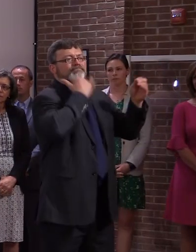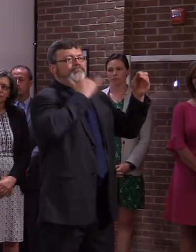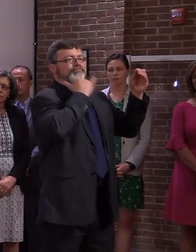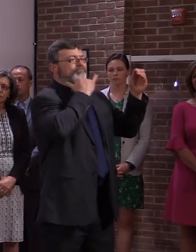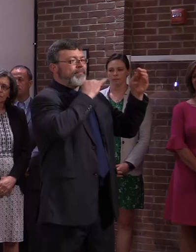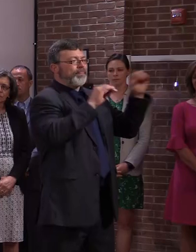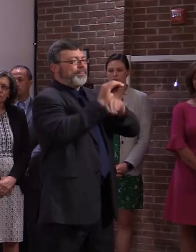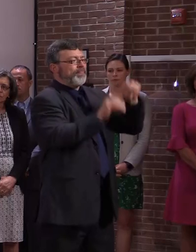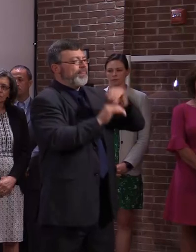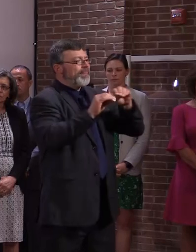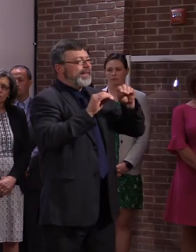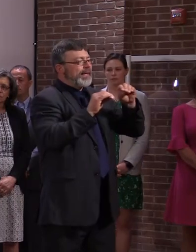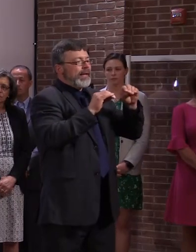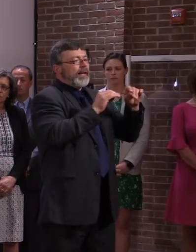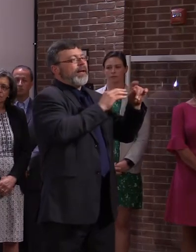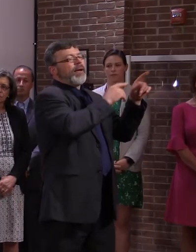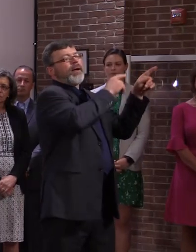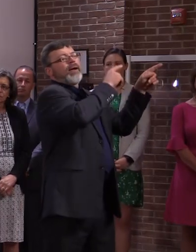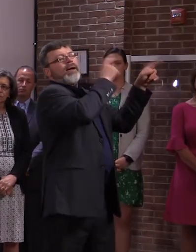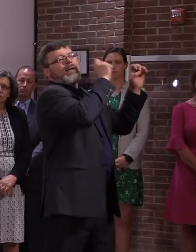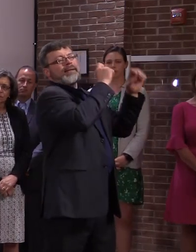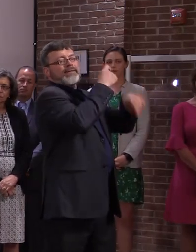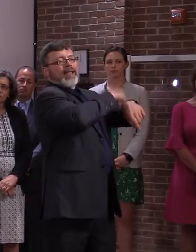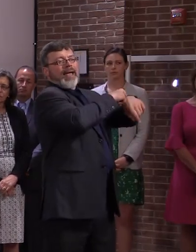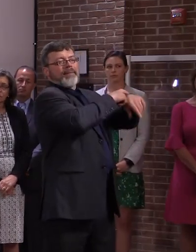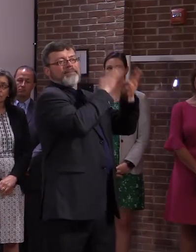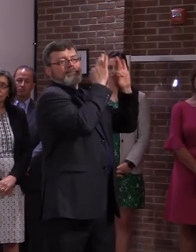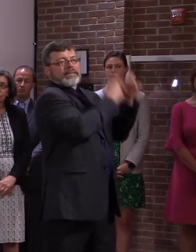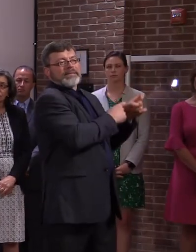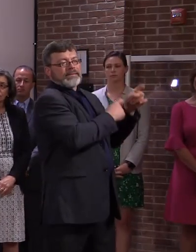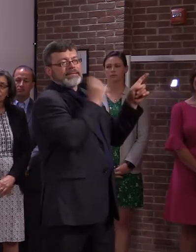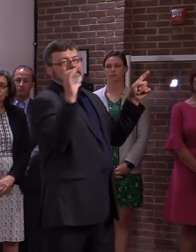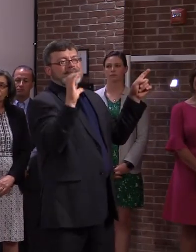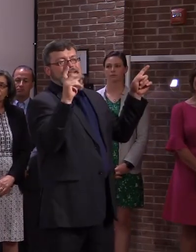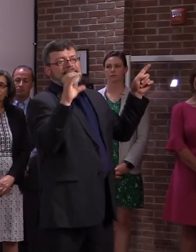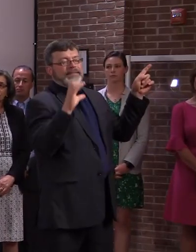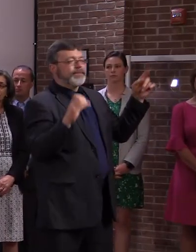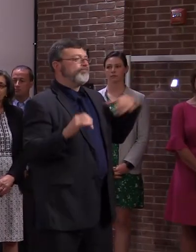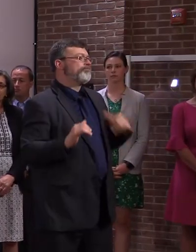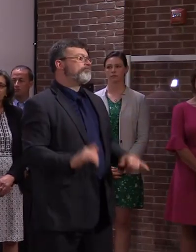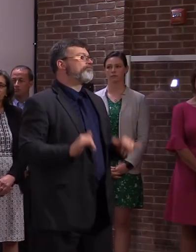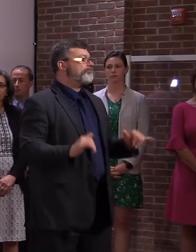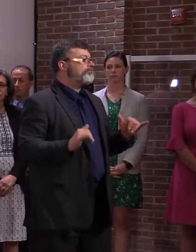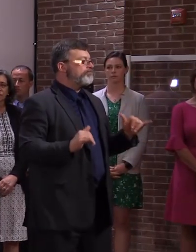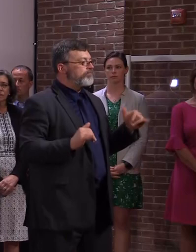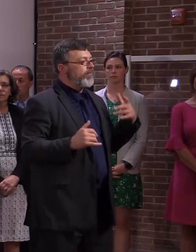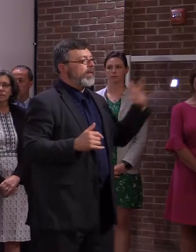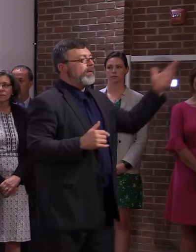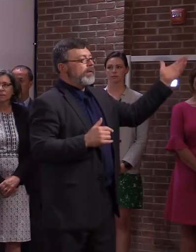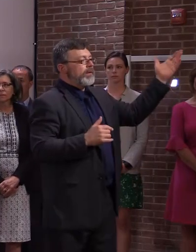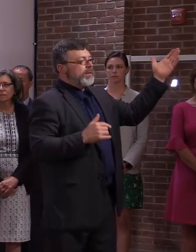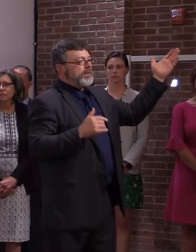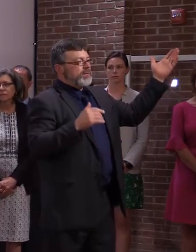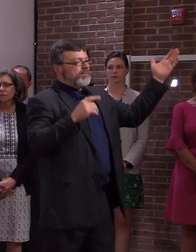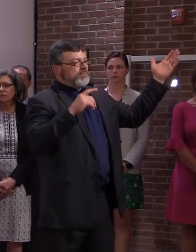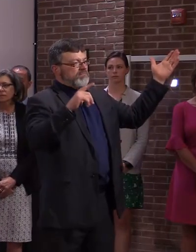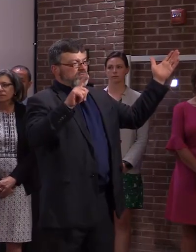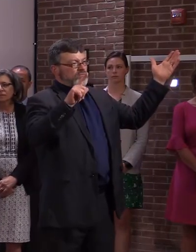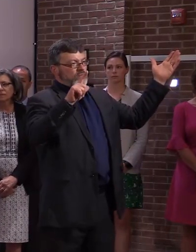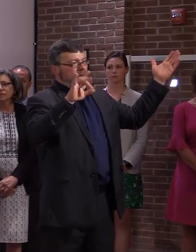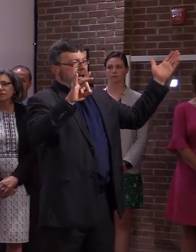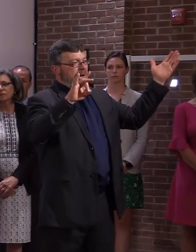some more time to figure it out, but they had us only vaccinating 28 people on